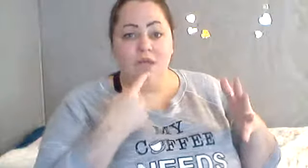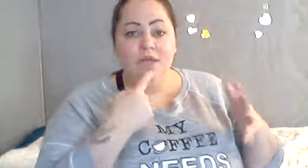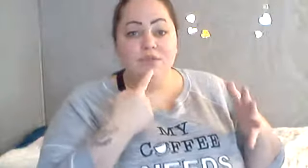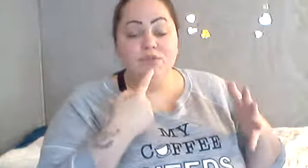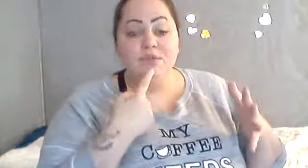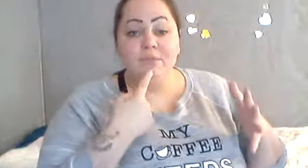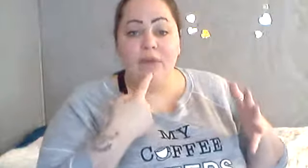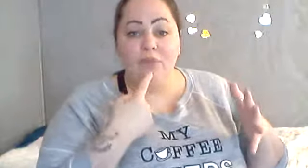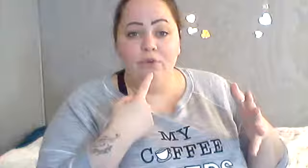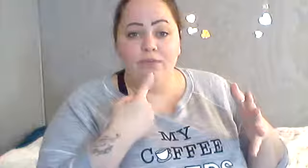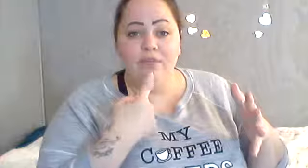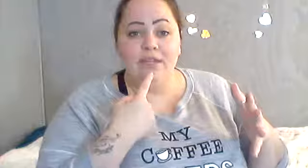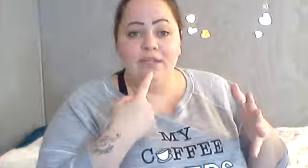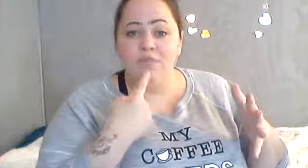and use the mouth morpheme like this.